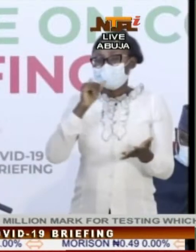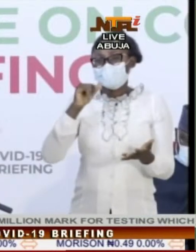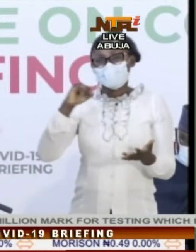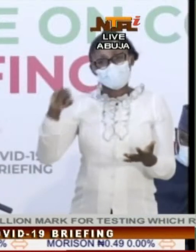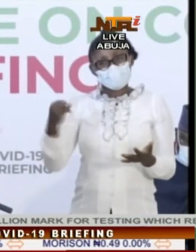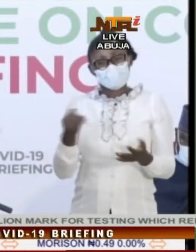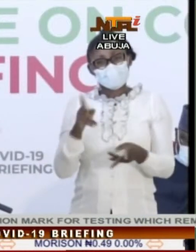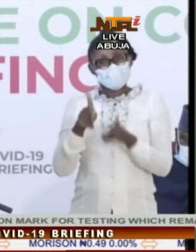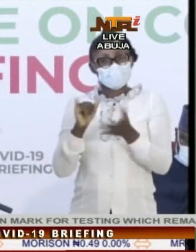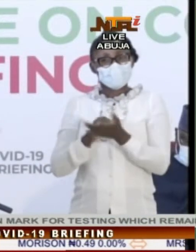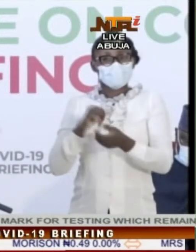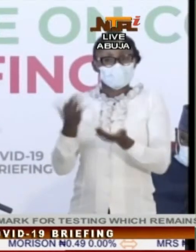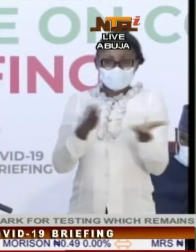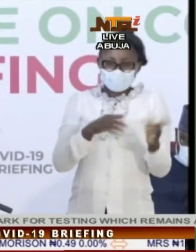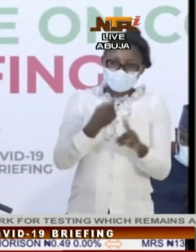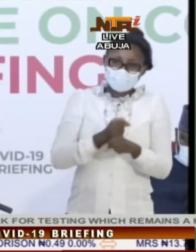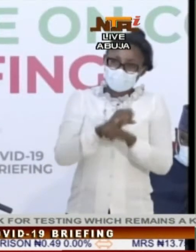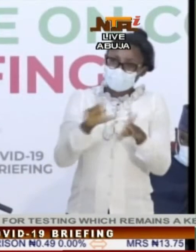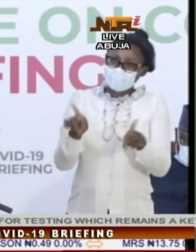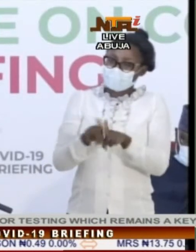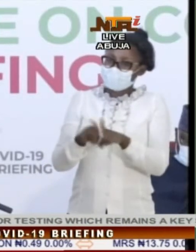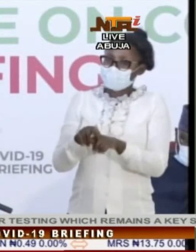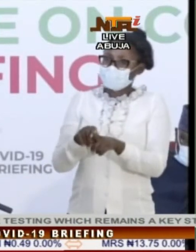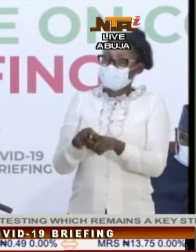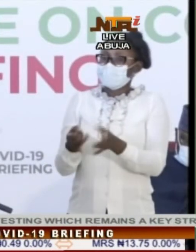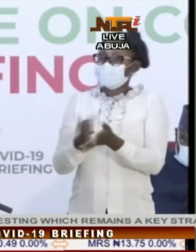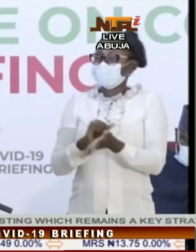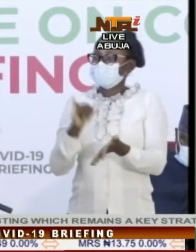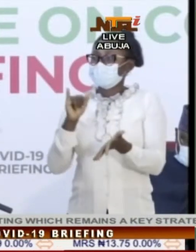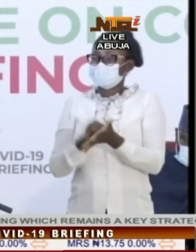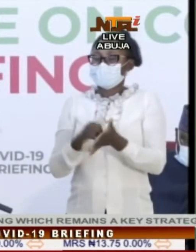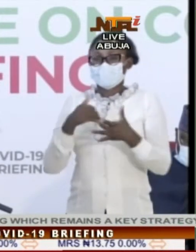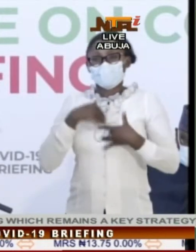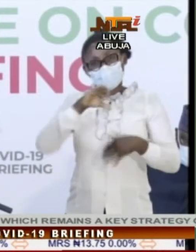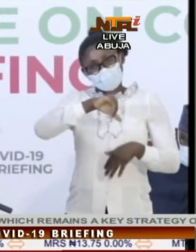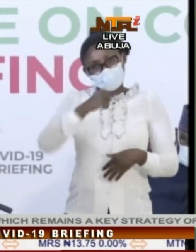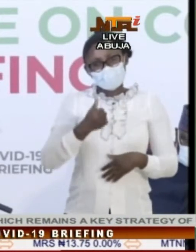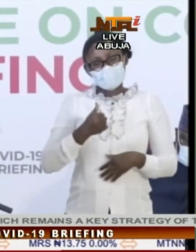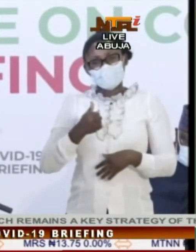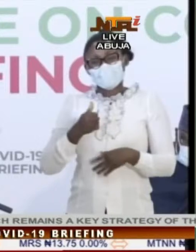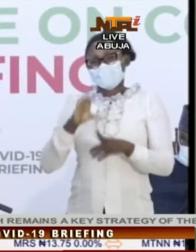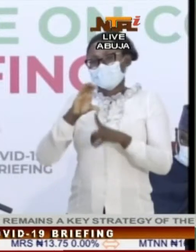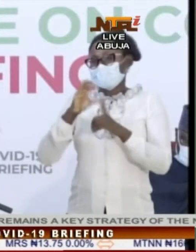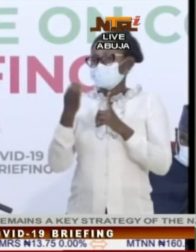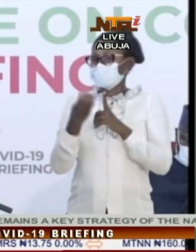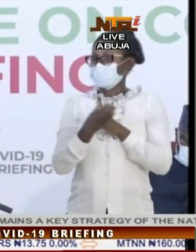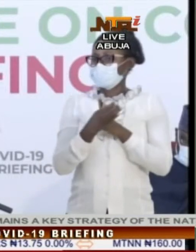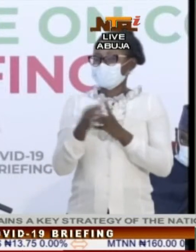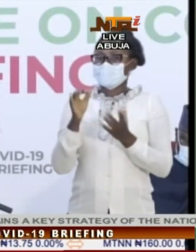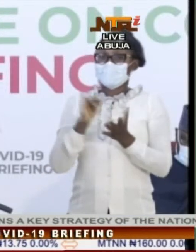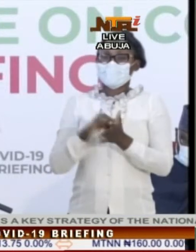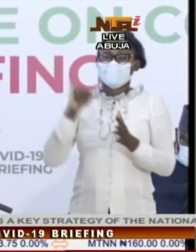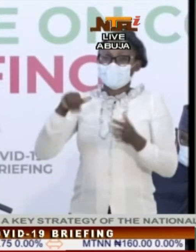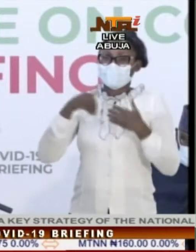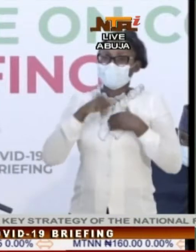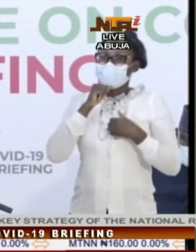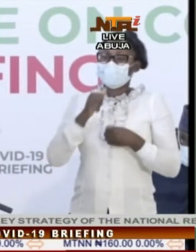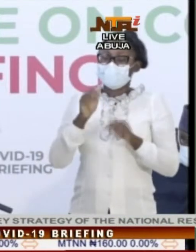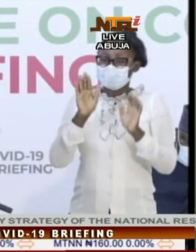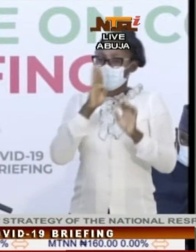die from COVID, it's also those that have other health conditions that may not be able to access health